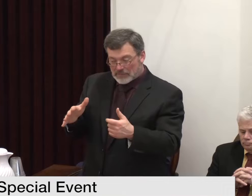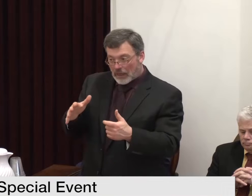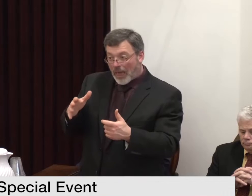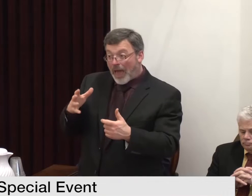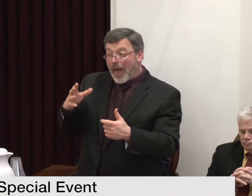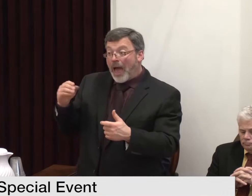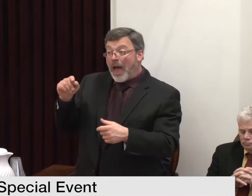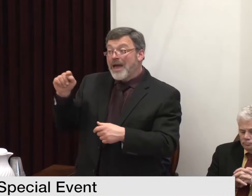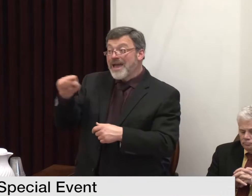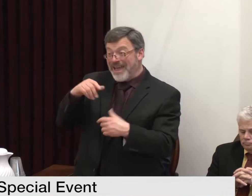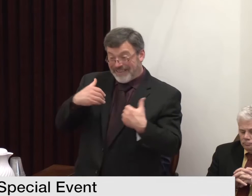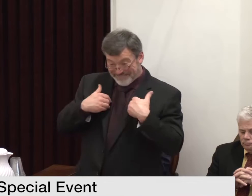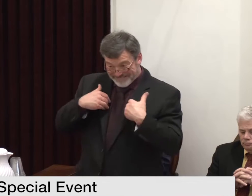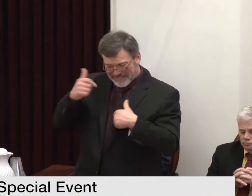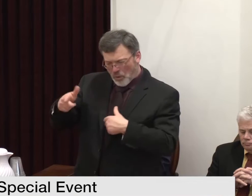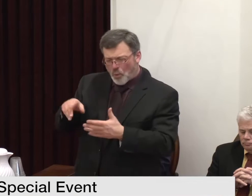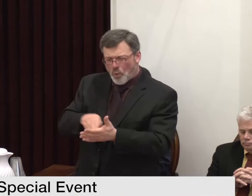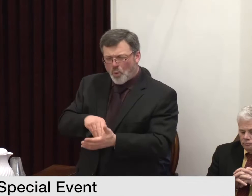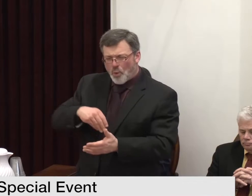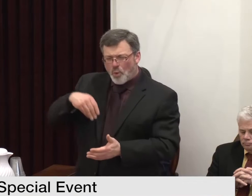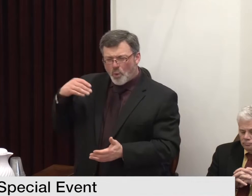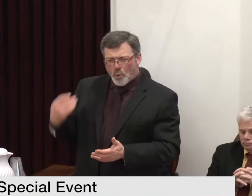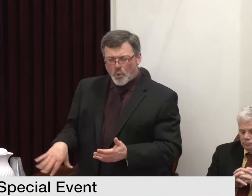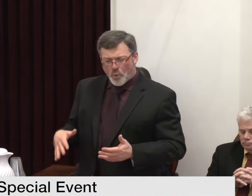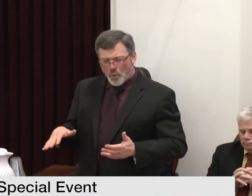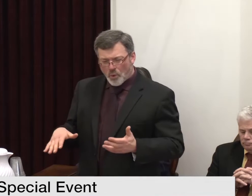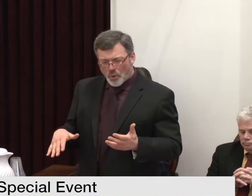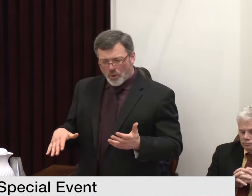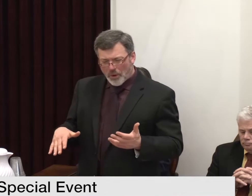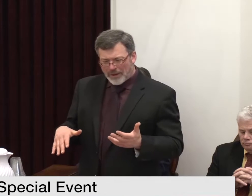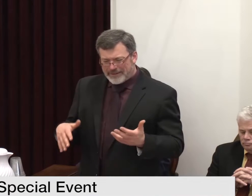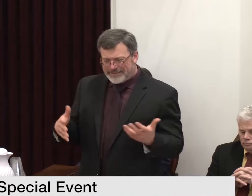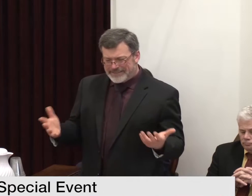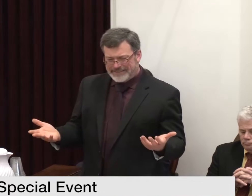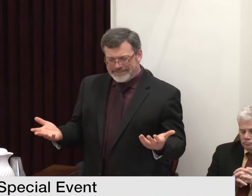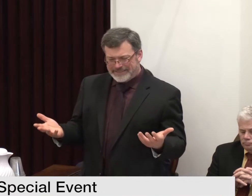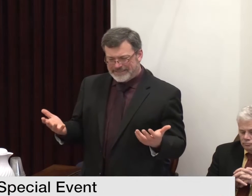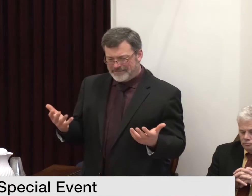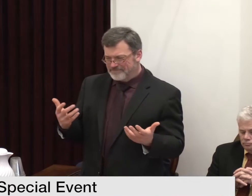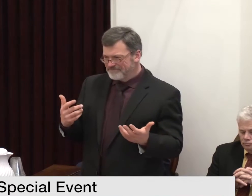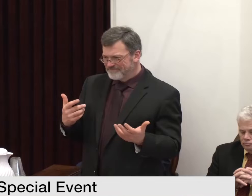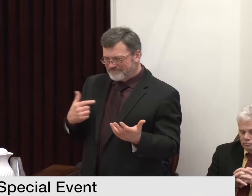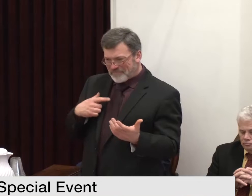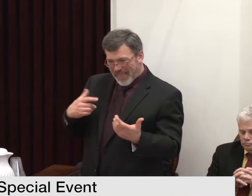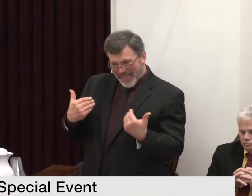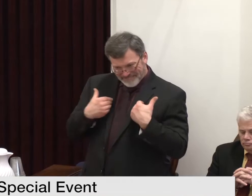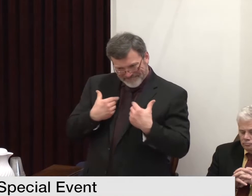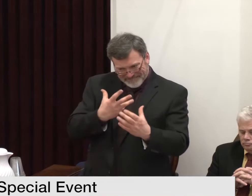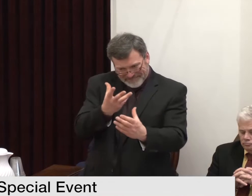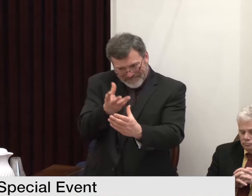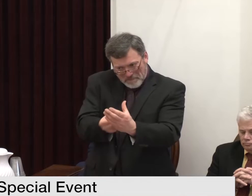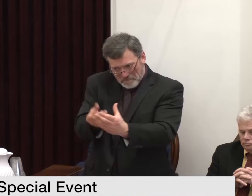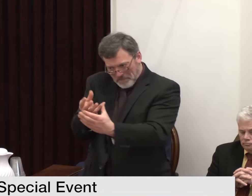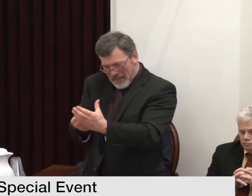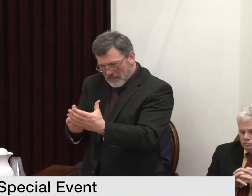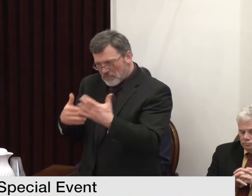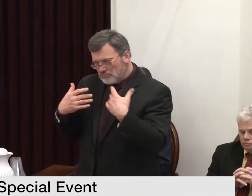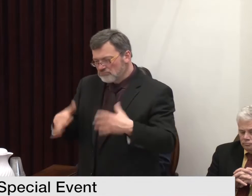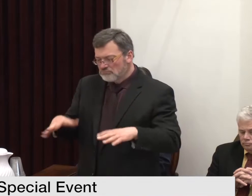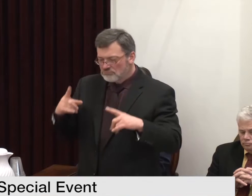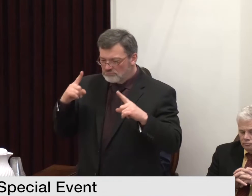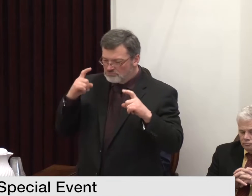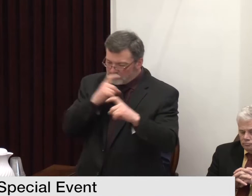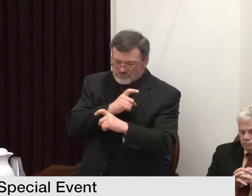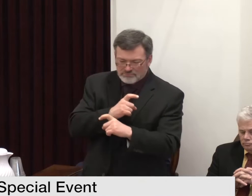slow, and too complicated to close this gap. But we have an opportunity to change this with